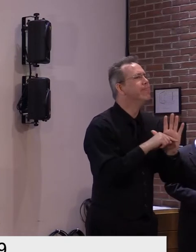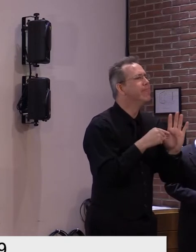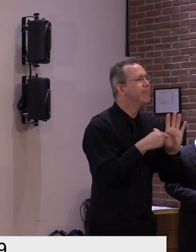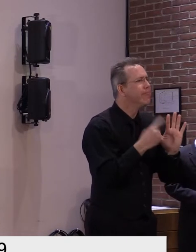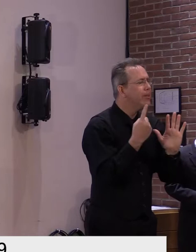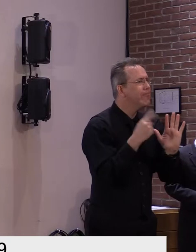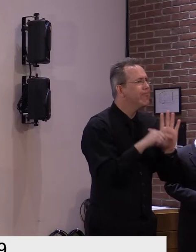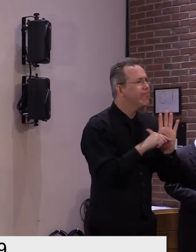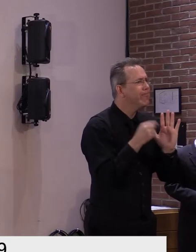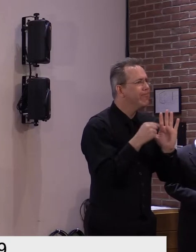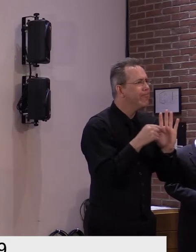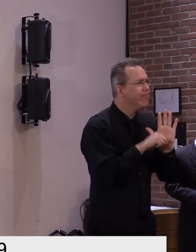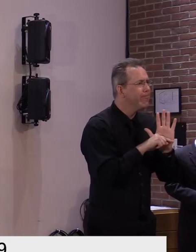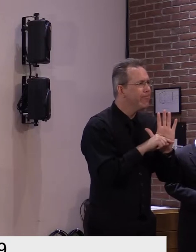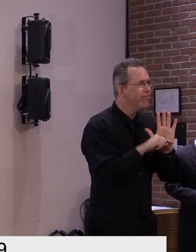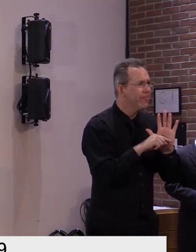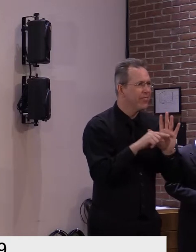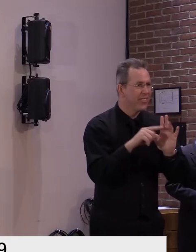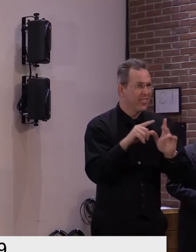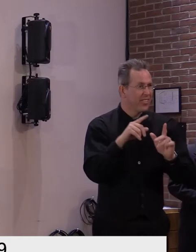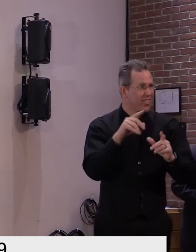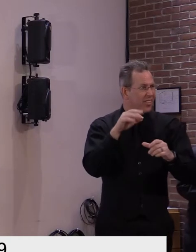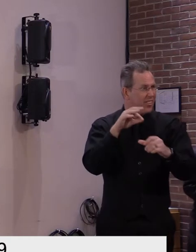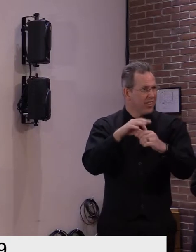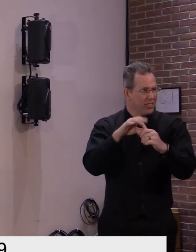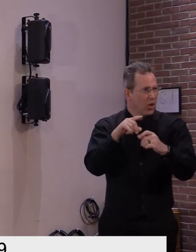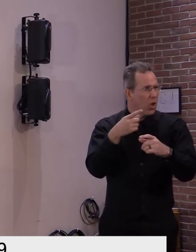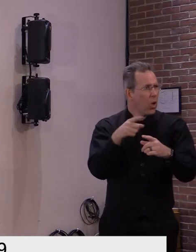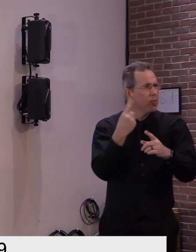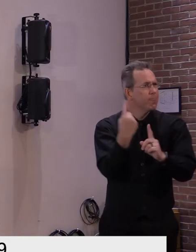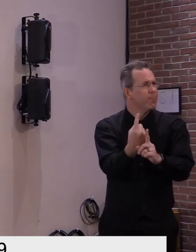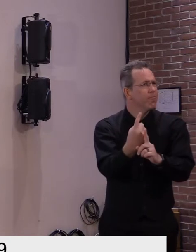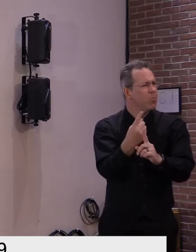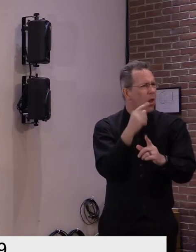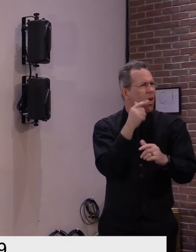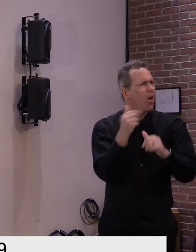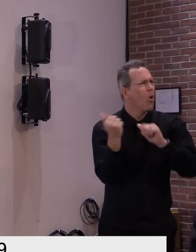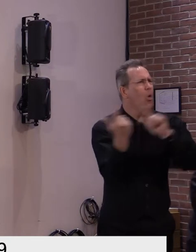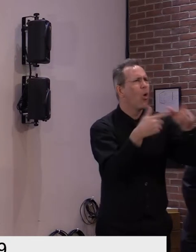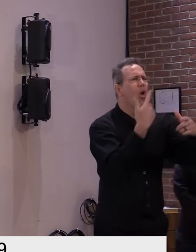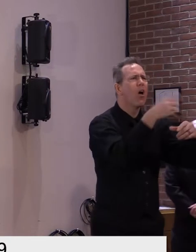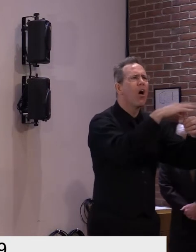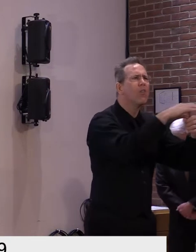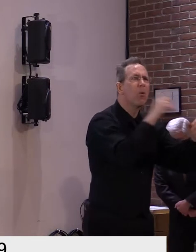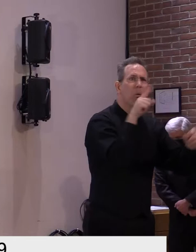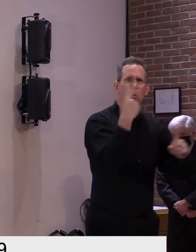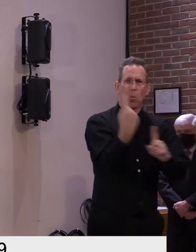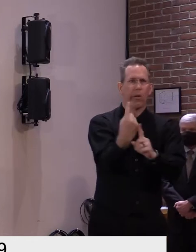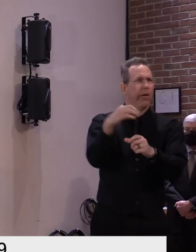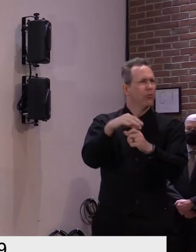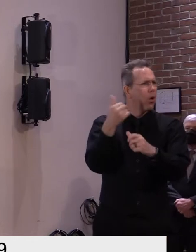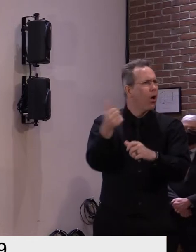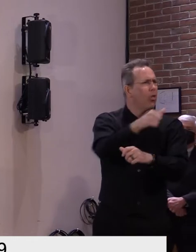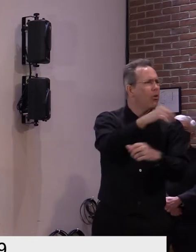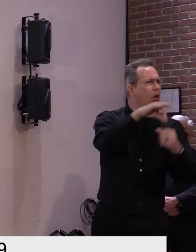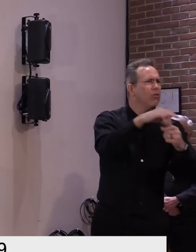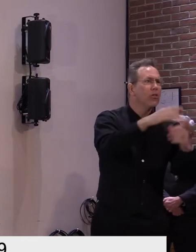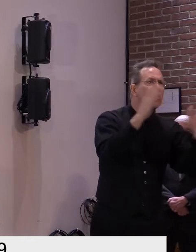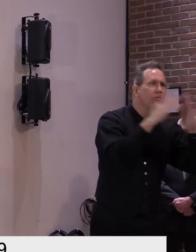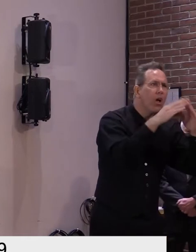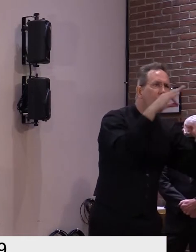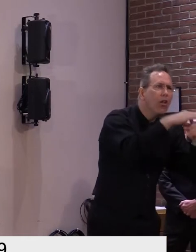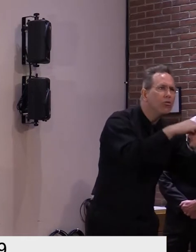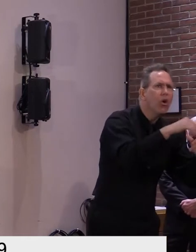general election, it should work for some of the others. So I would only ask that it get expanded in some